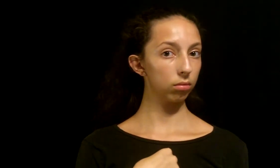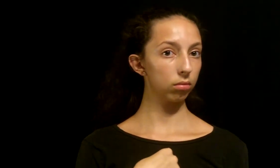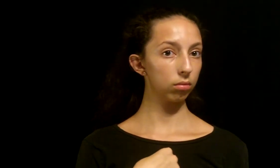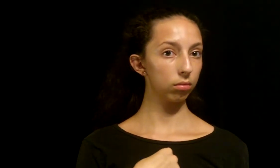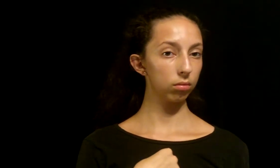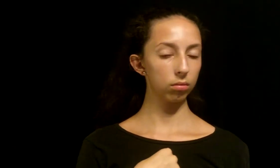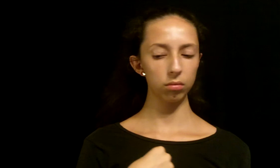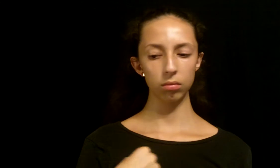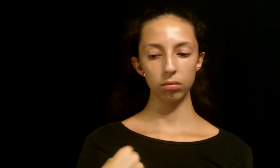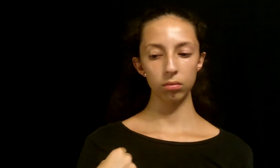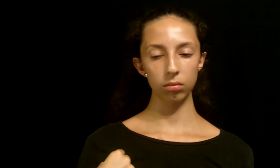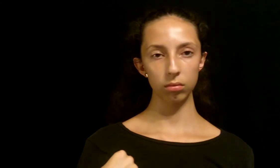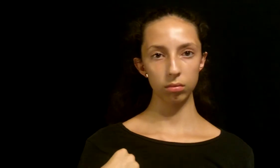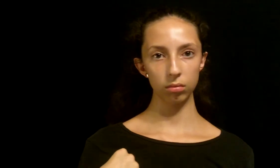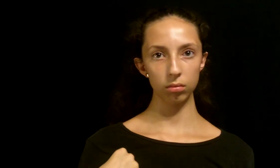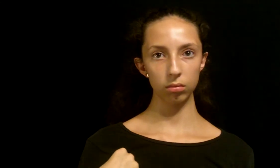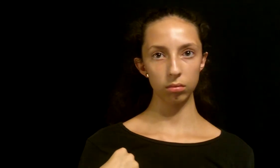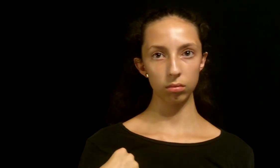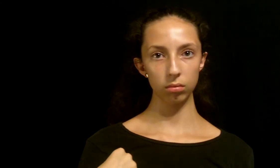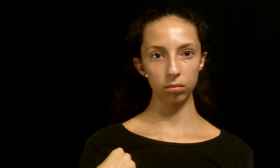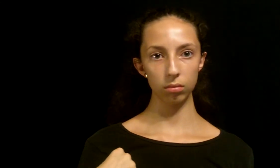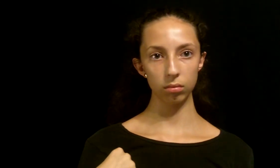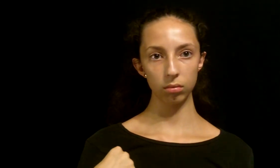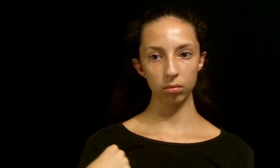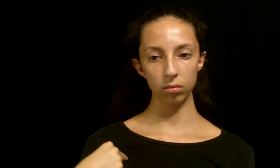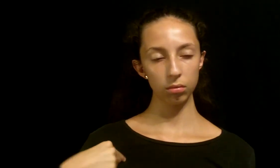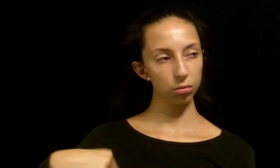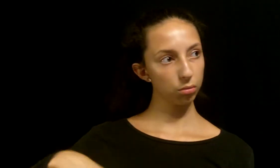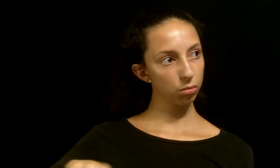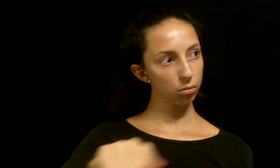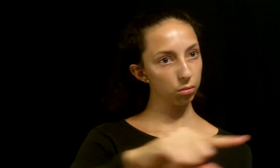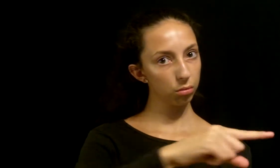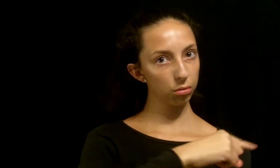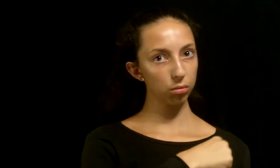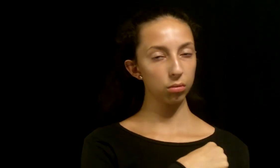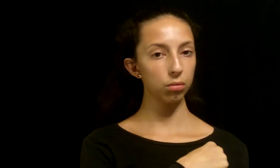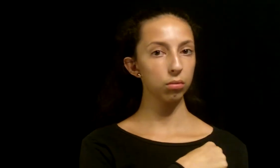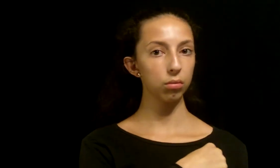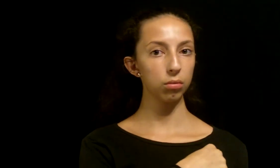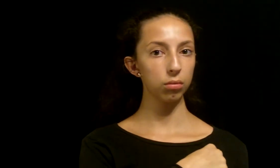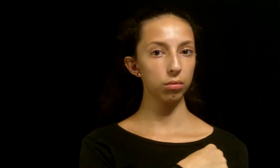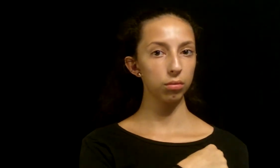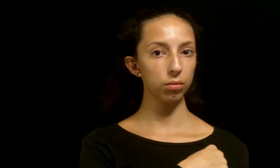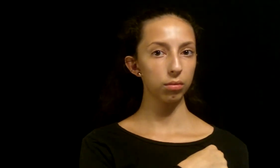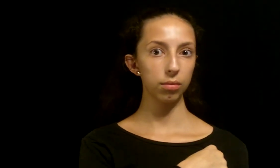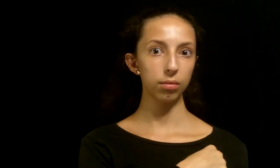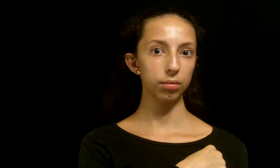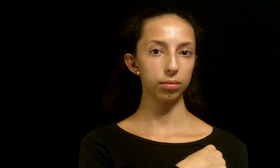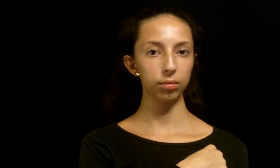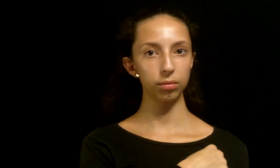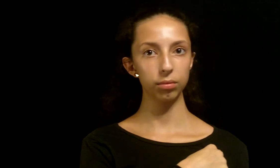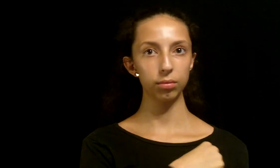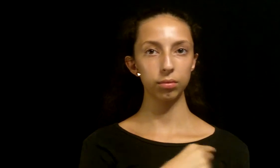side. So I point to myself and then everybody else, that becomes we. You start with